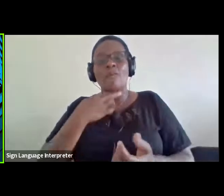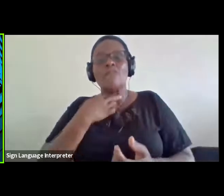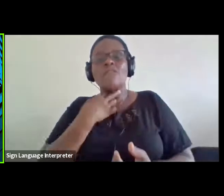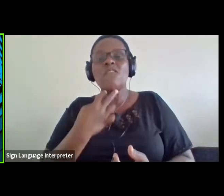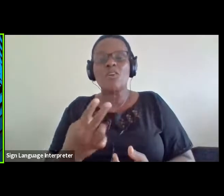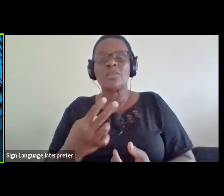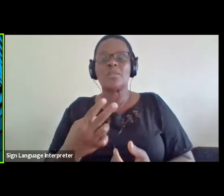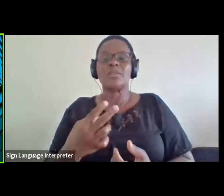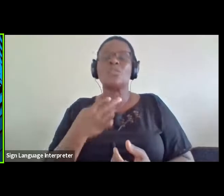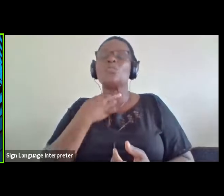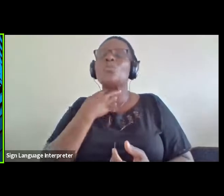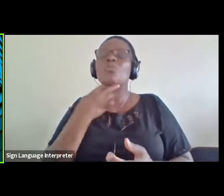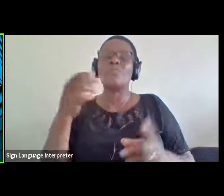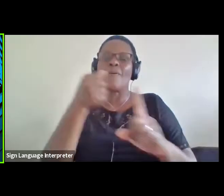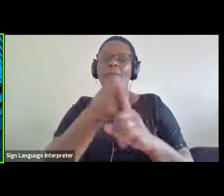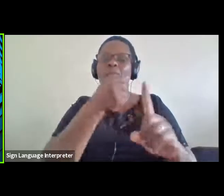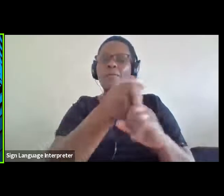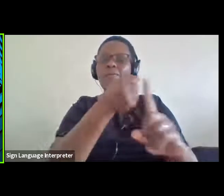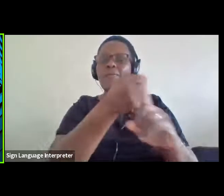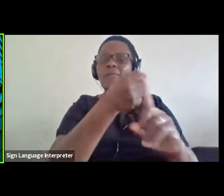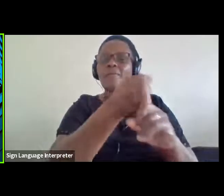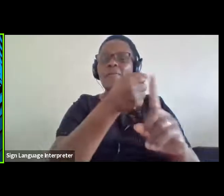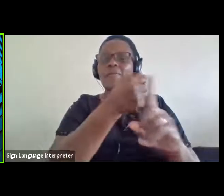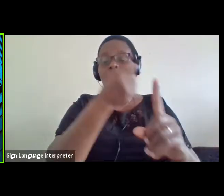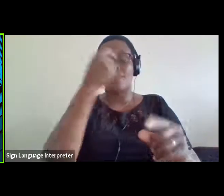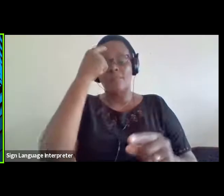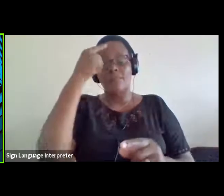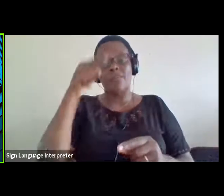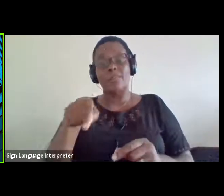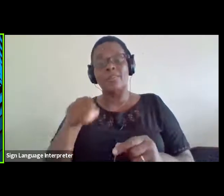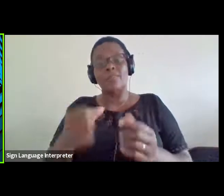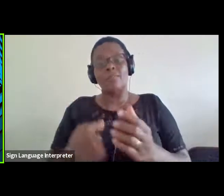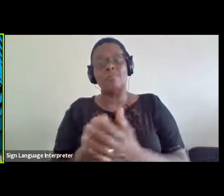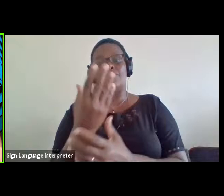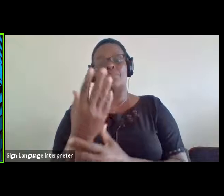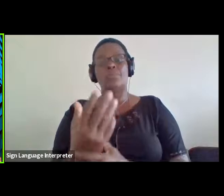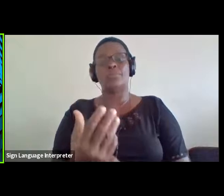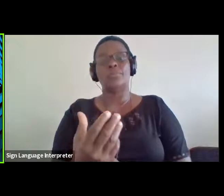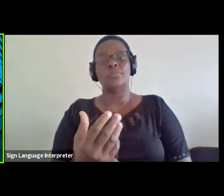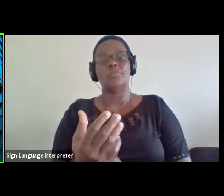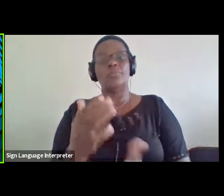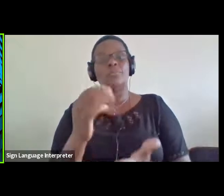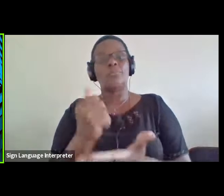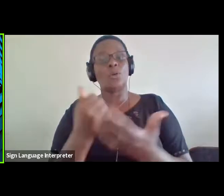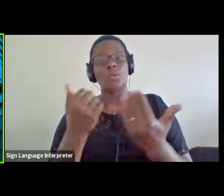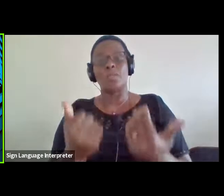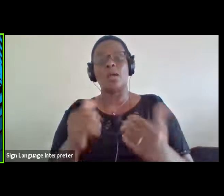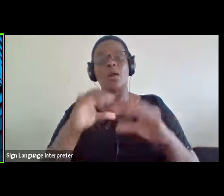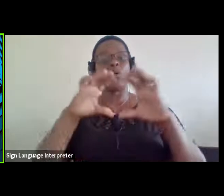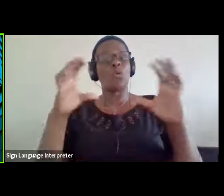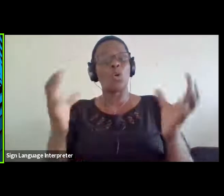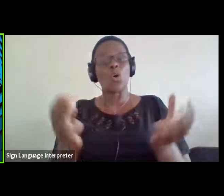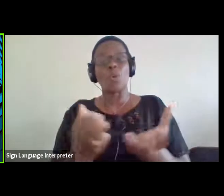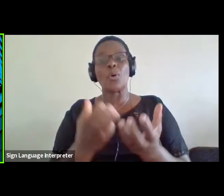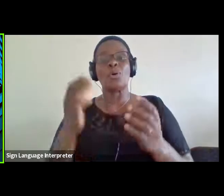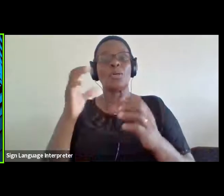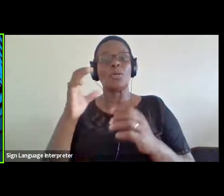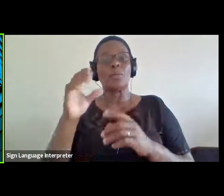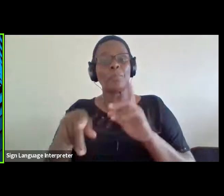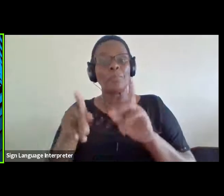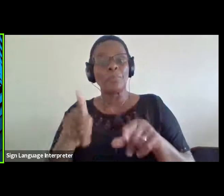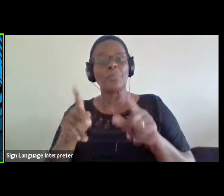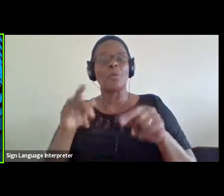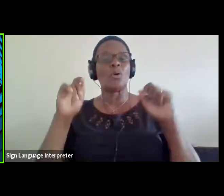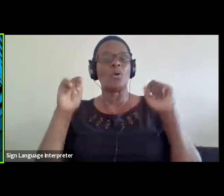out for specific causes. I mean, I think recently Global Citizen launched a 24-hour campaign that was streamed